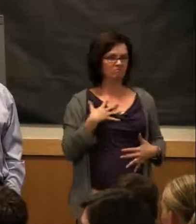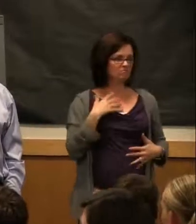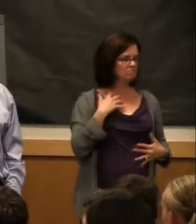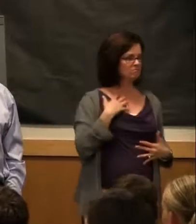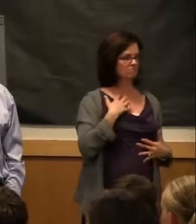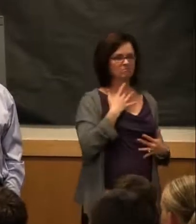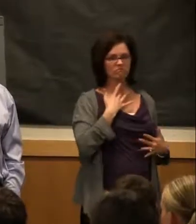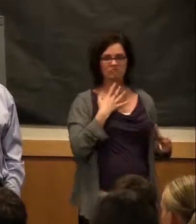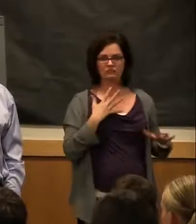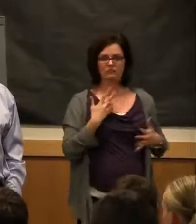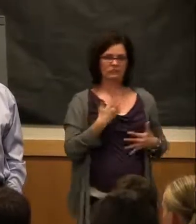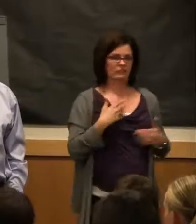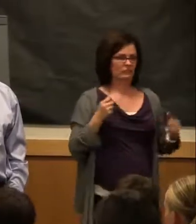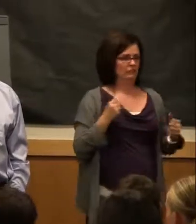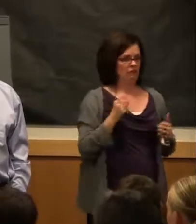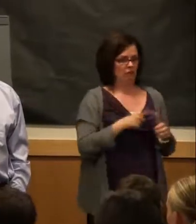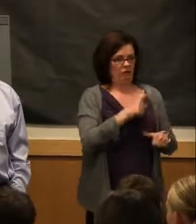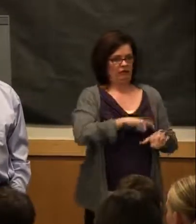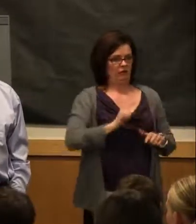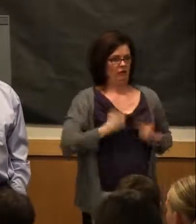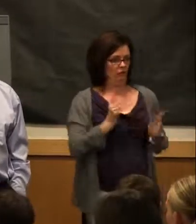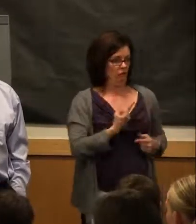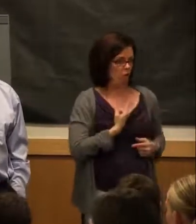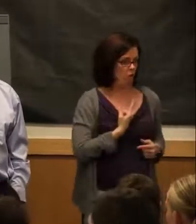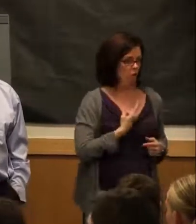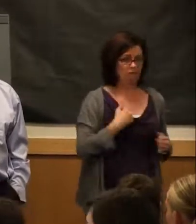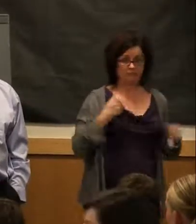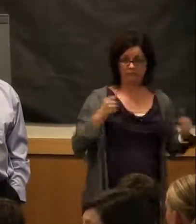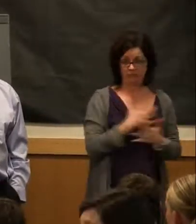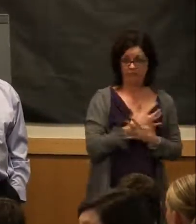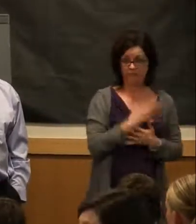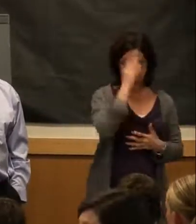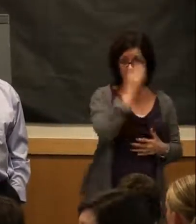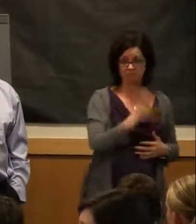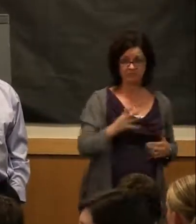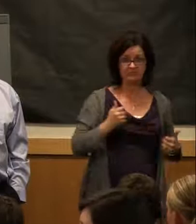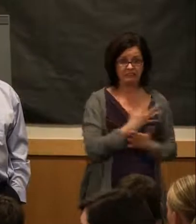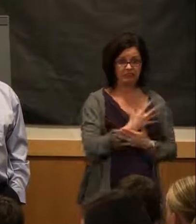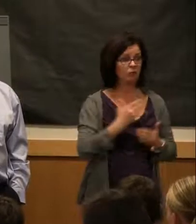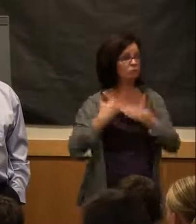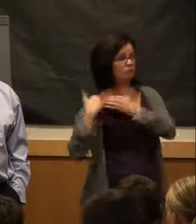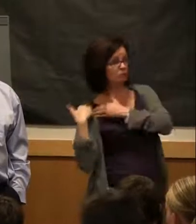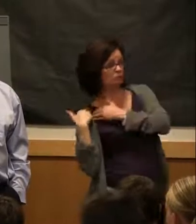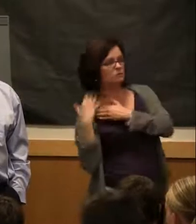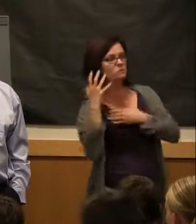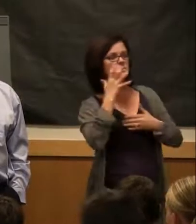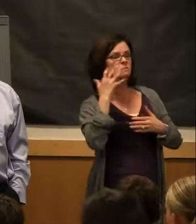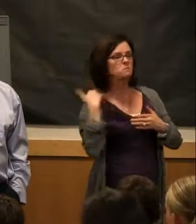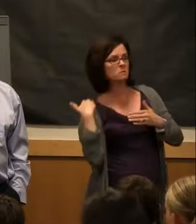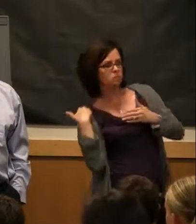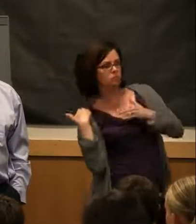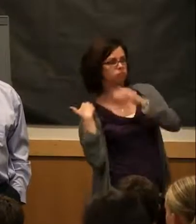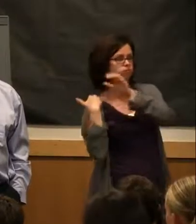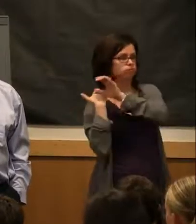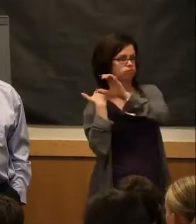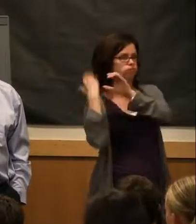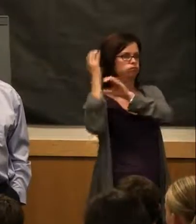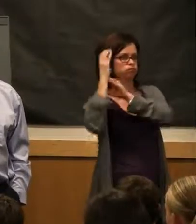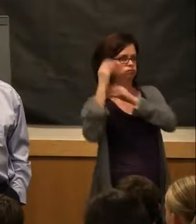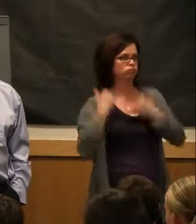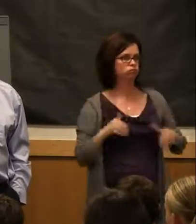time living by myself. You know, responsibilities came into factor